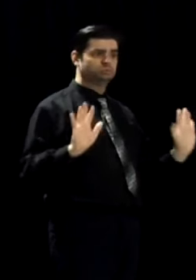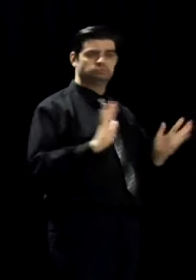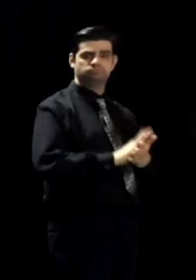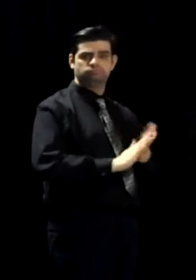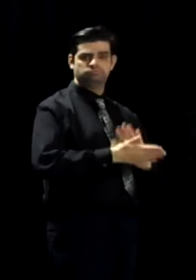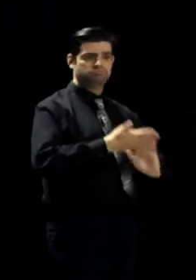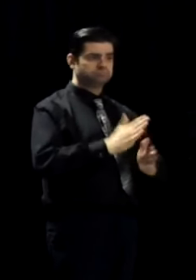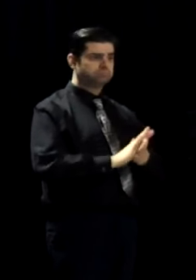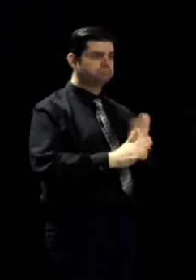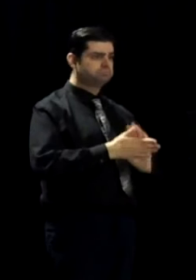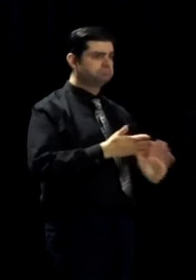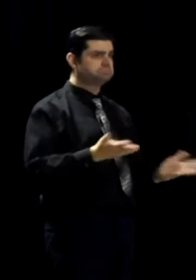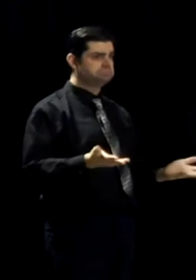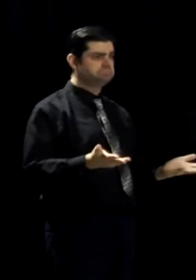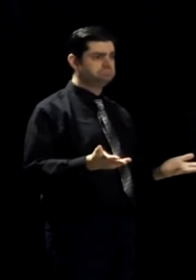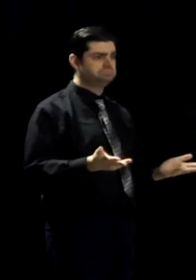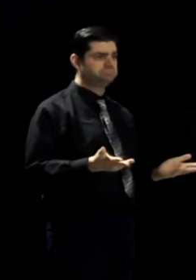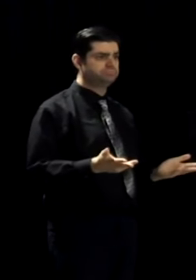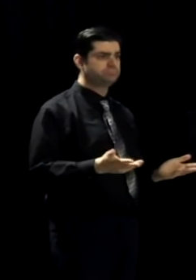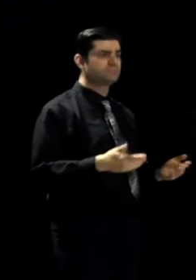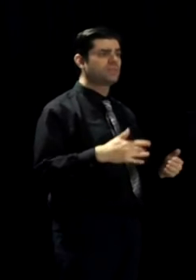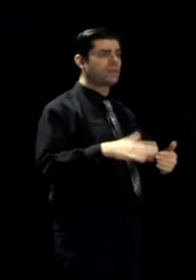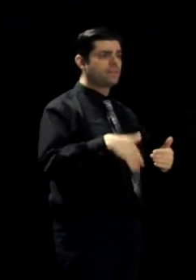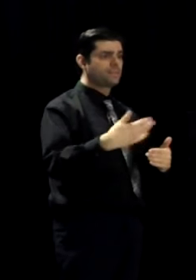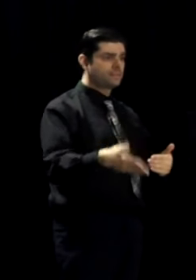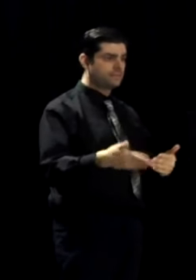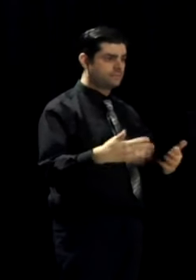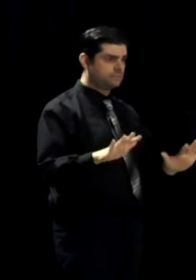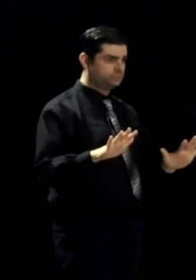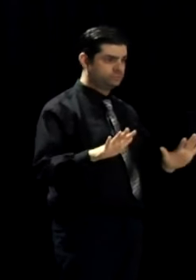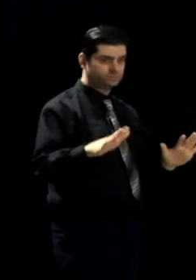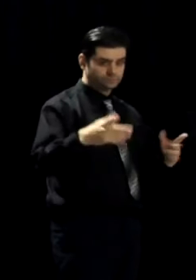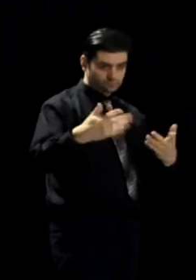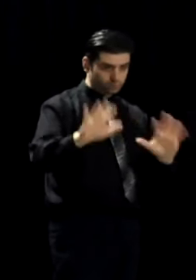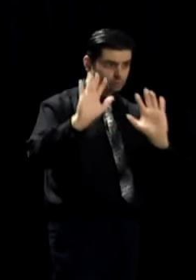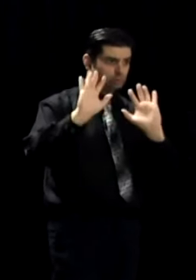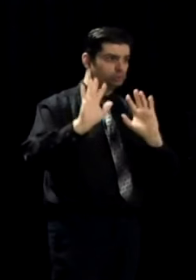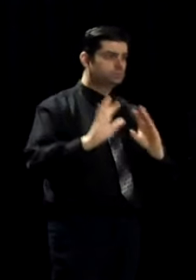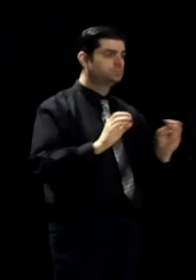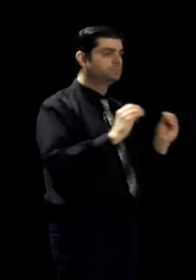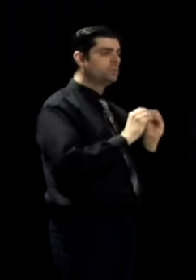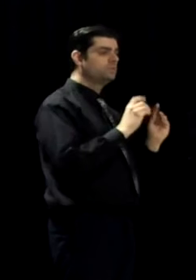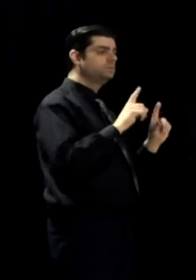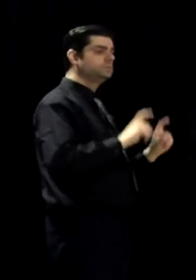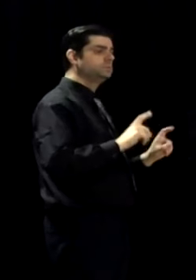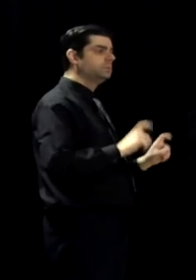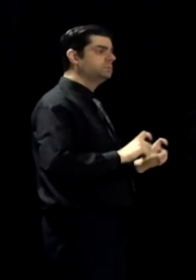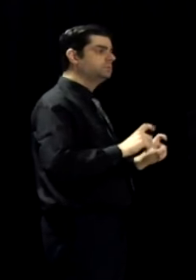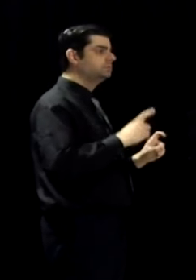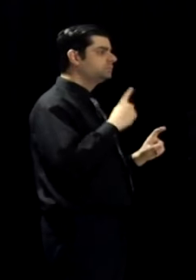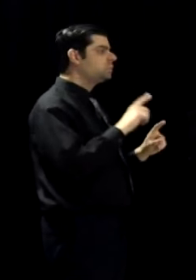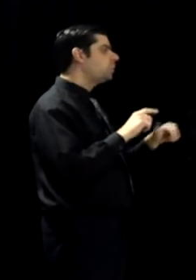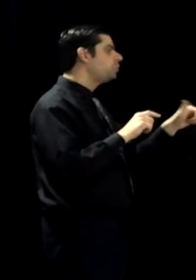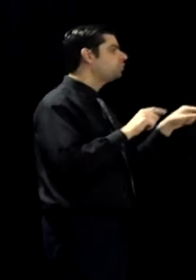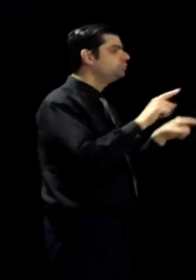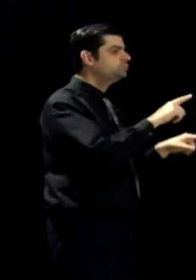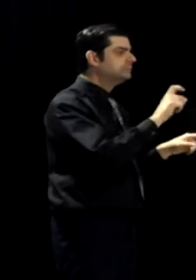happen is you're going to have new proactive testing in a way. If we see a problem somewhere else, we're going to go try to find